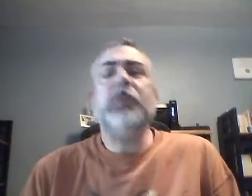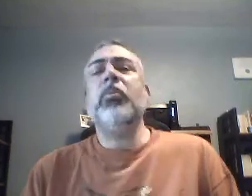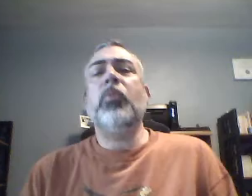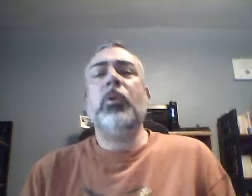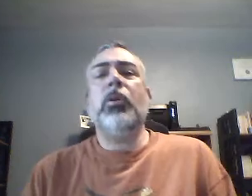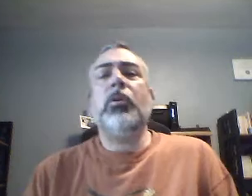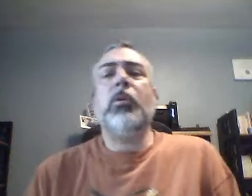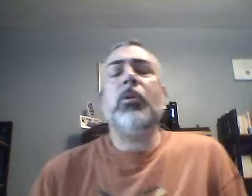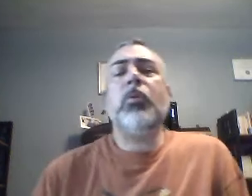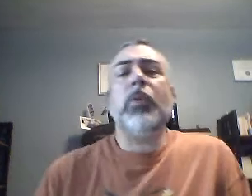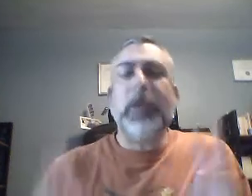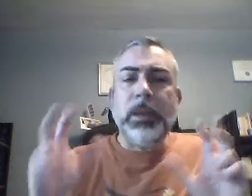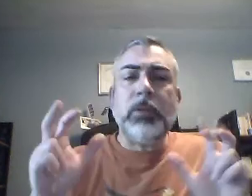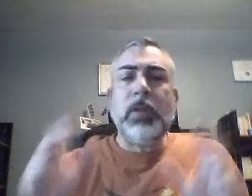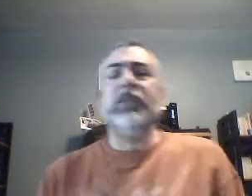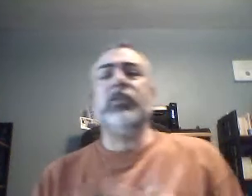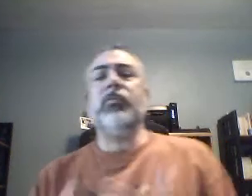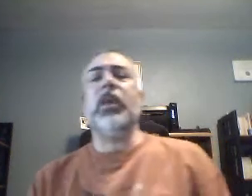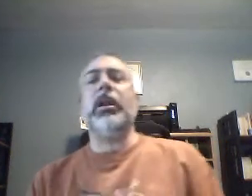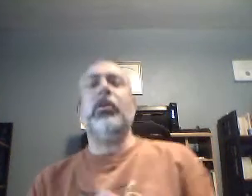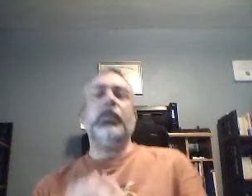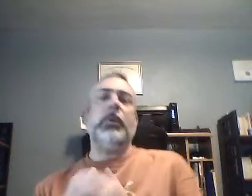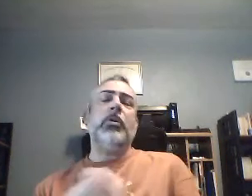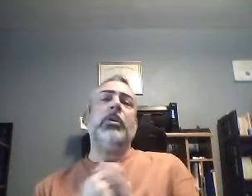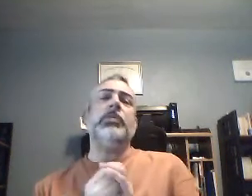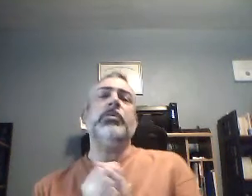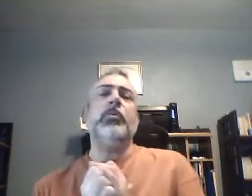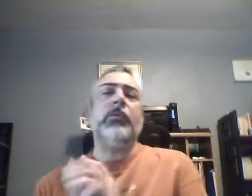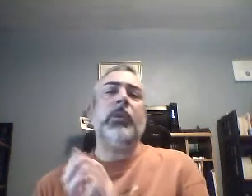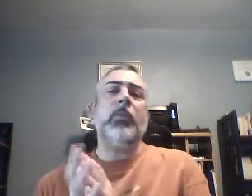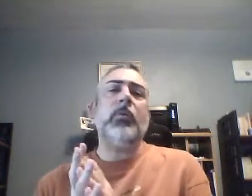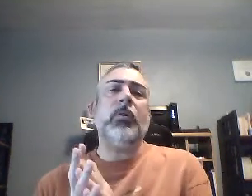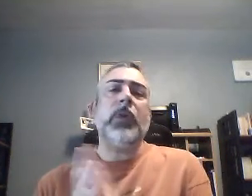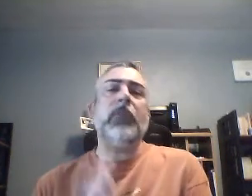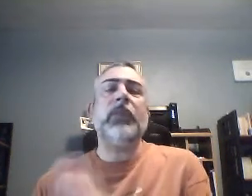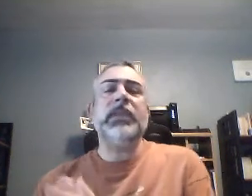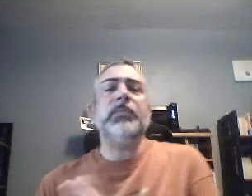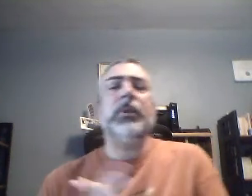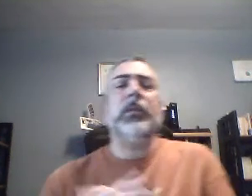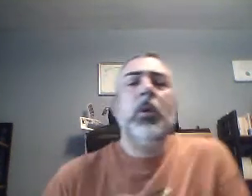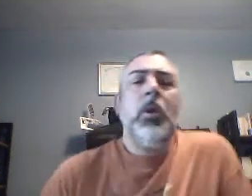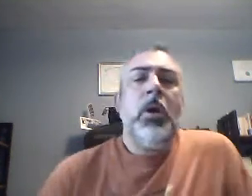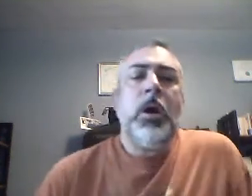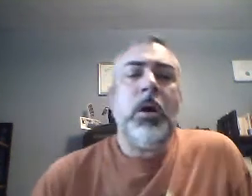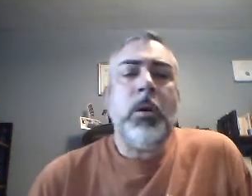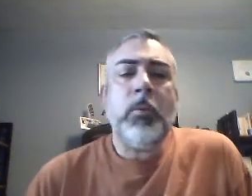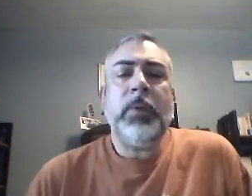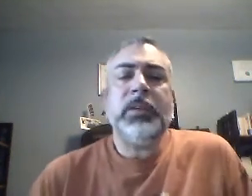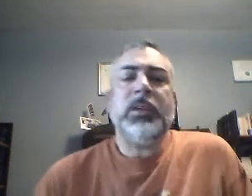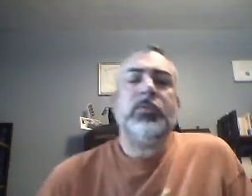people were, quote unquote, in the closet, right, with regard to whether they were gay or lesbian or bisexual,